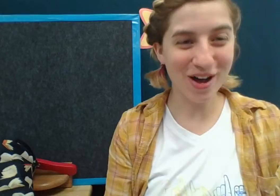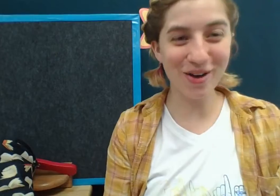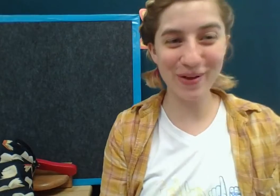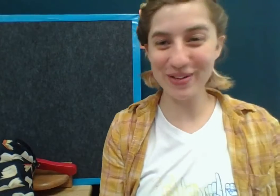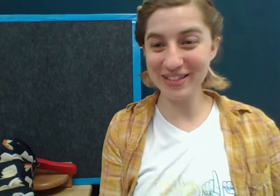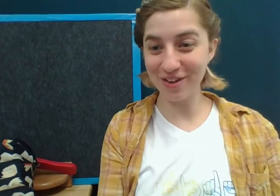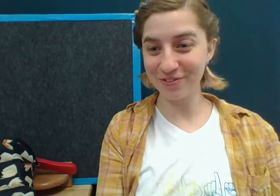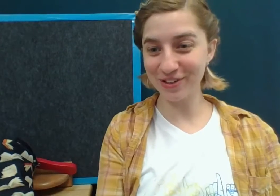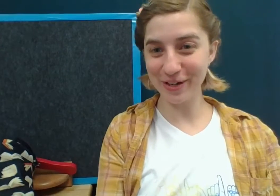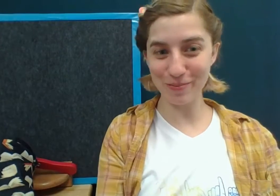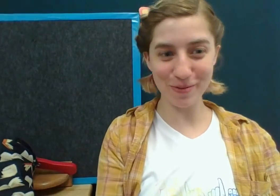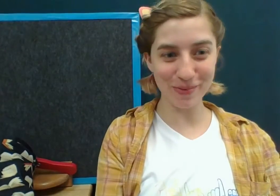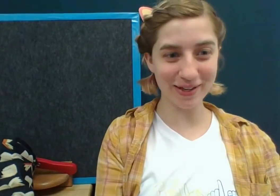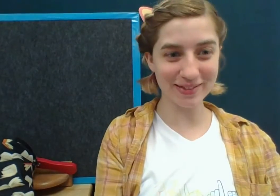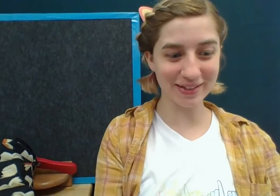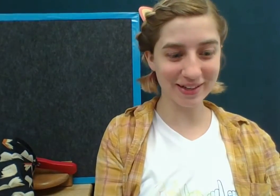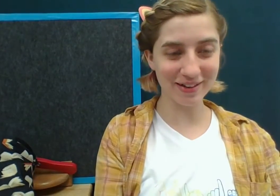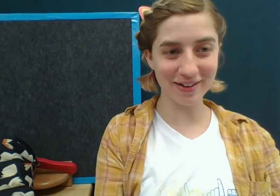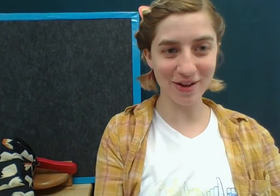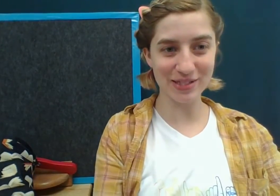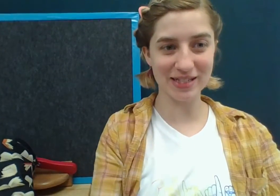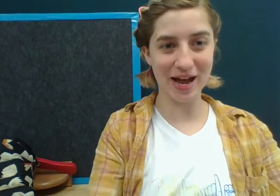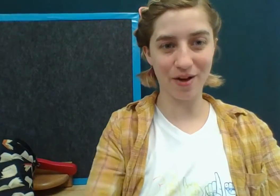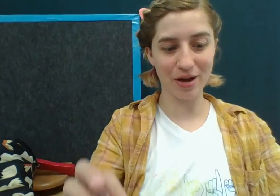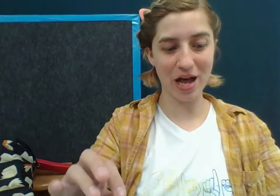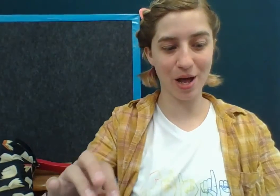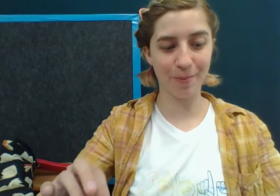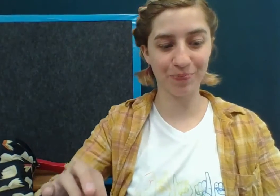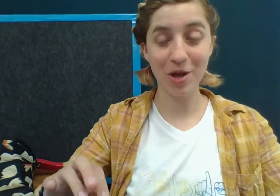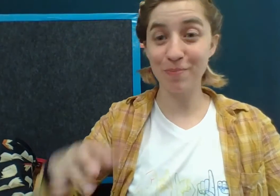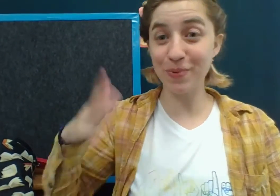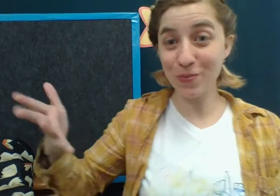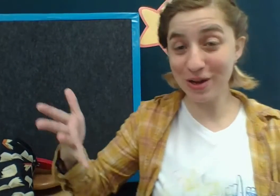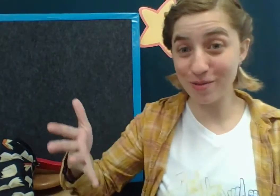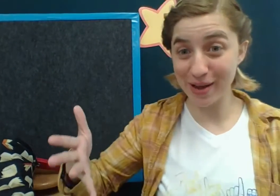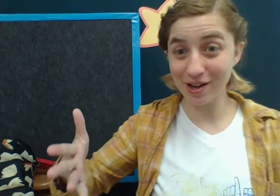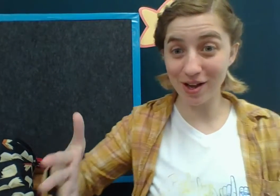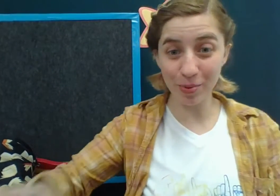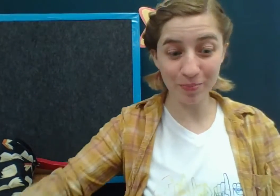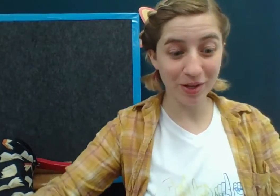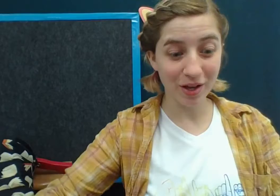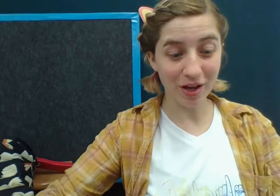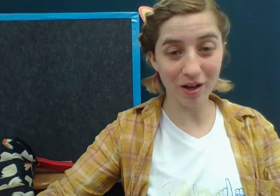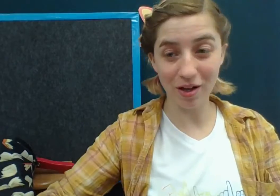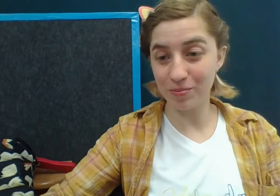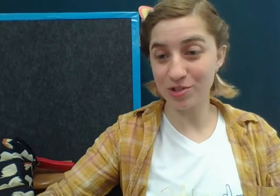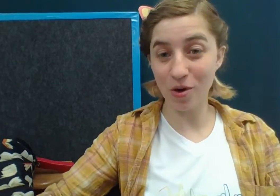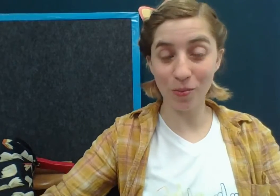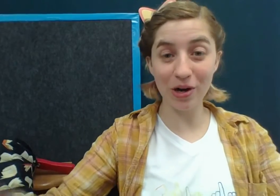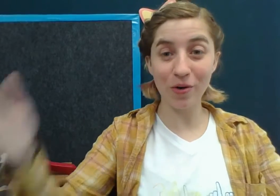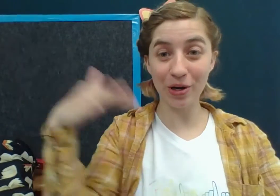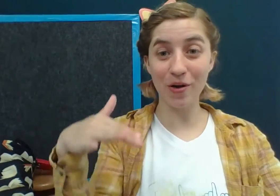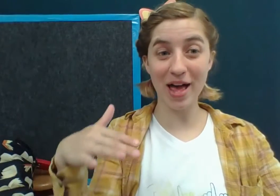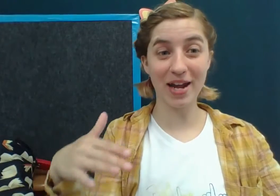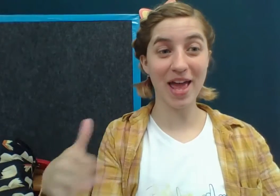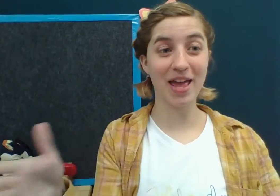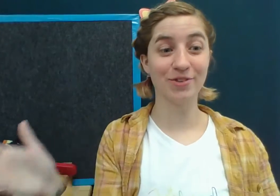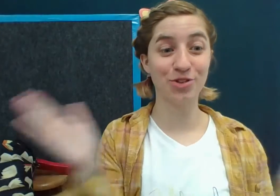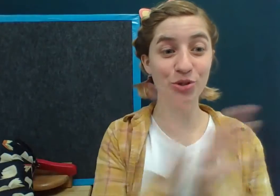Hello, everyone. We were down for a little bit because our internet was down. But we are back up. We're going to go ahead and